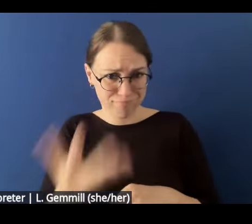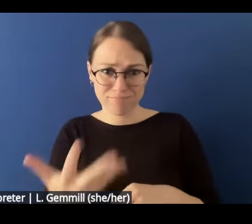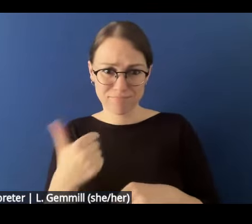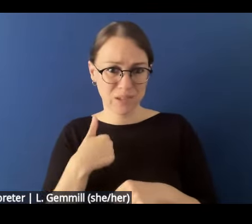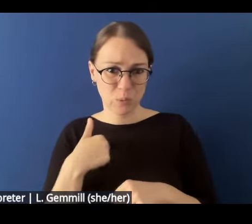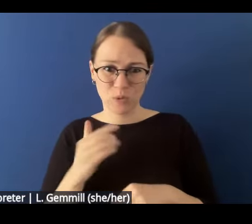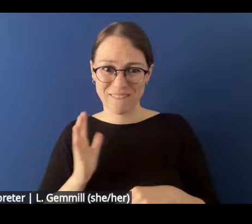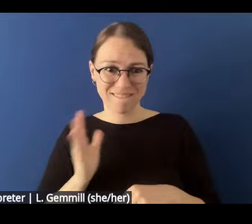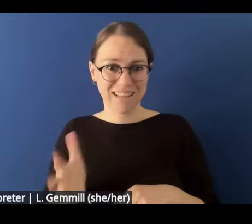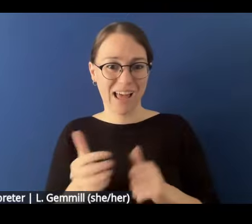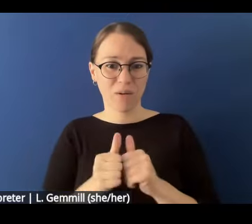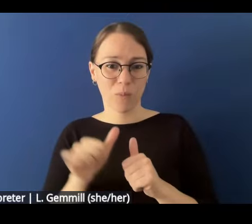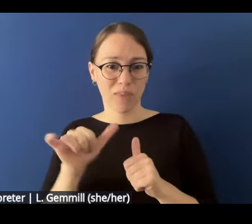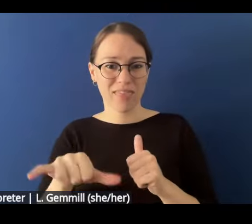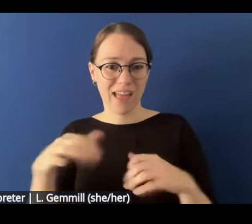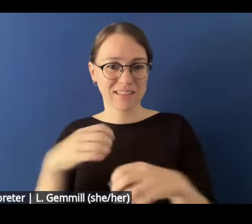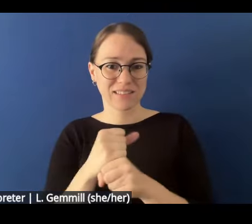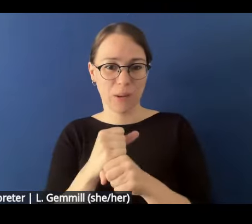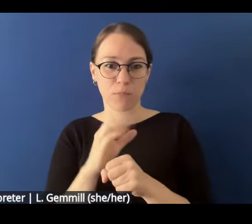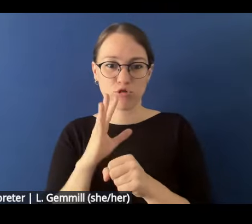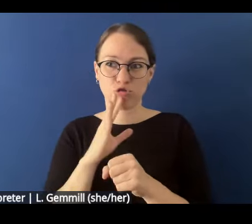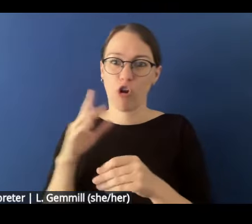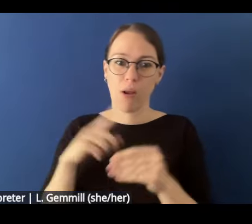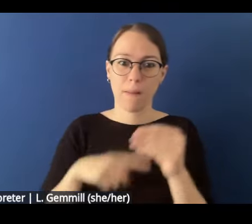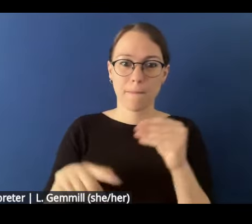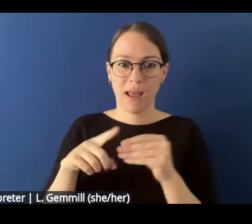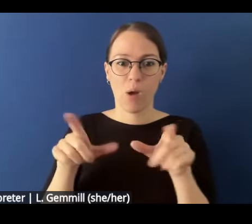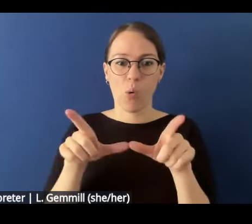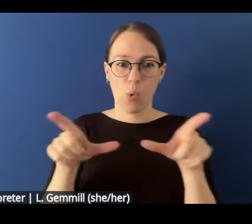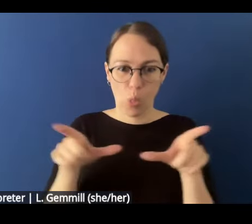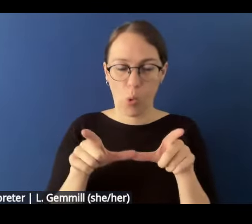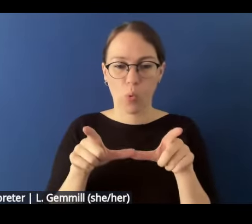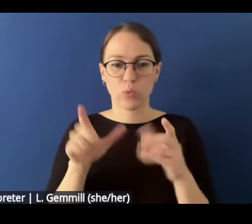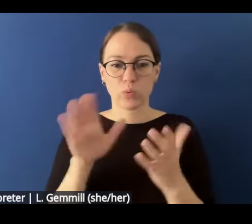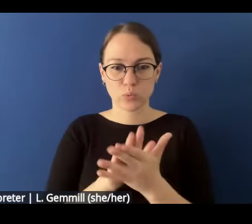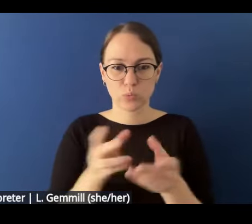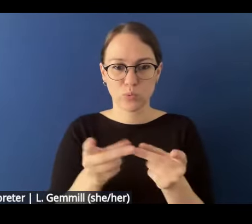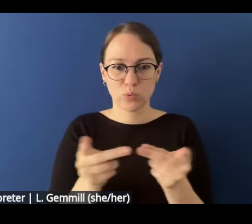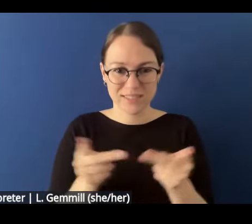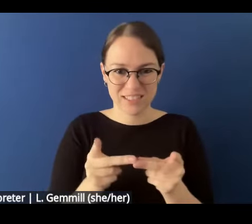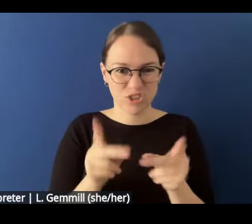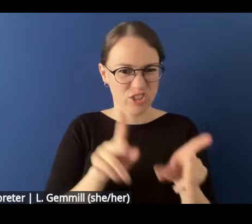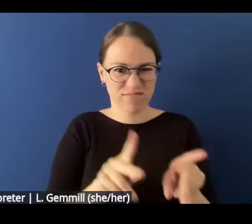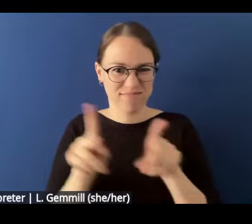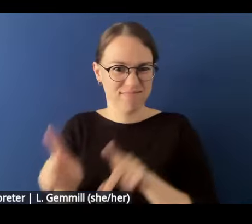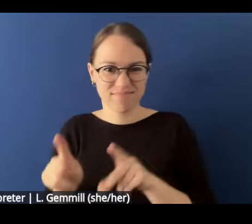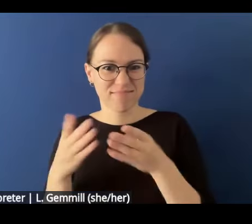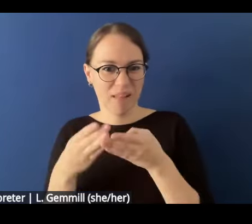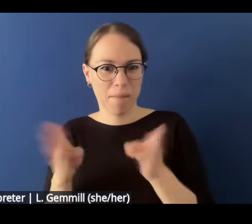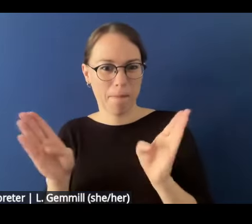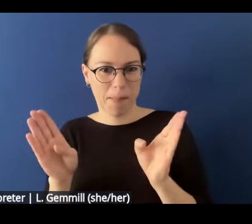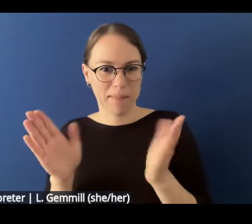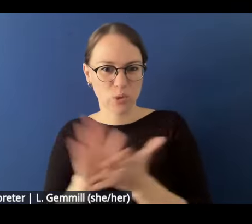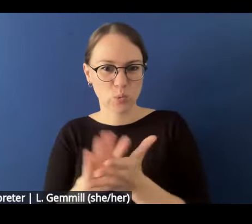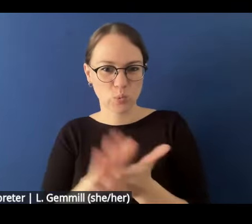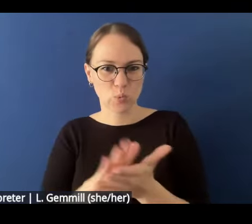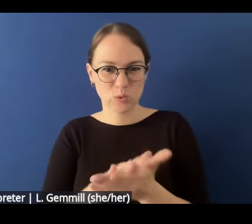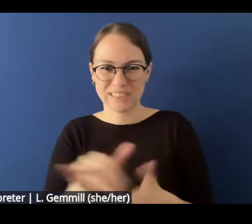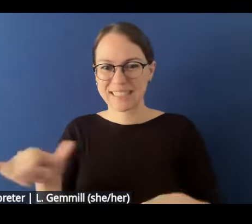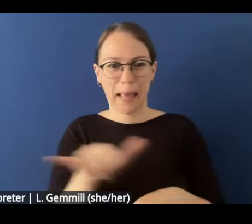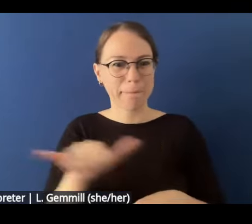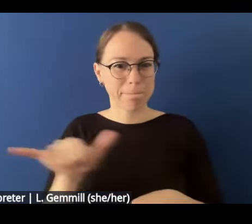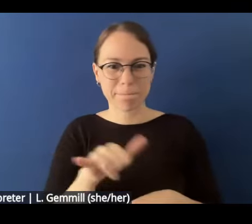summary referencing local school districts as local public school districts. That's exactly what there are. There is no